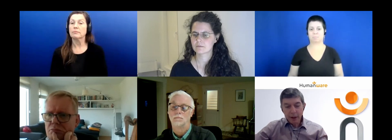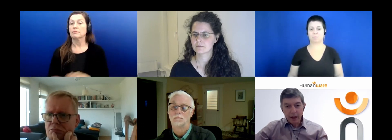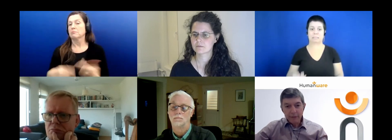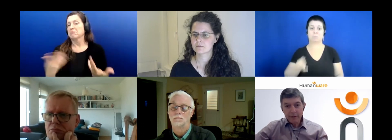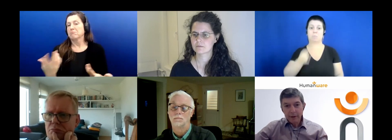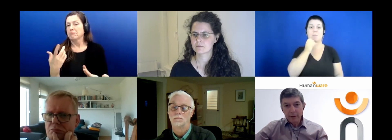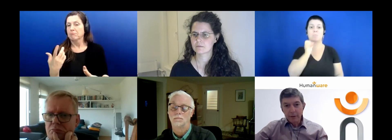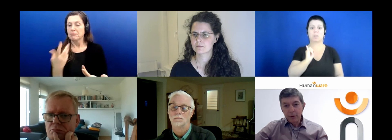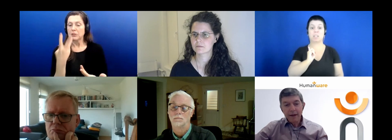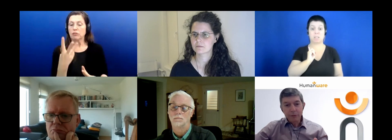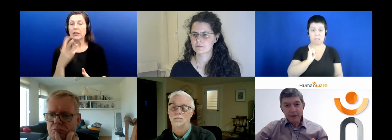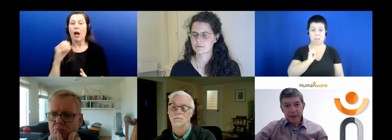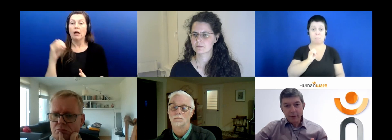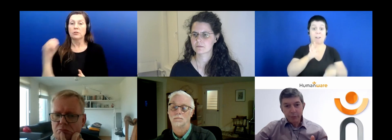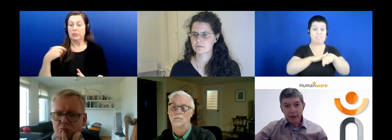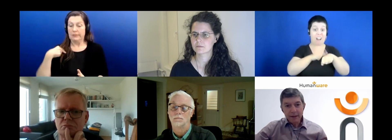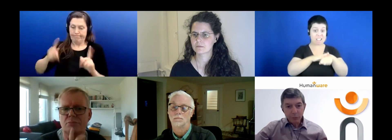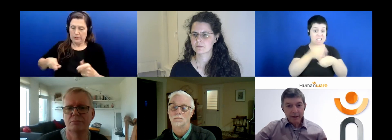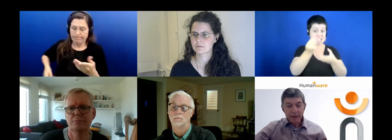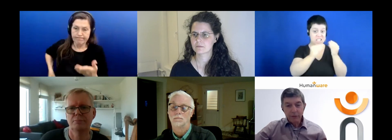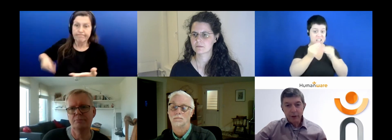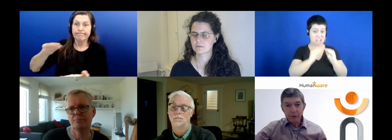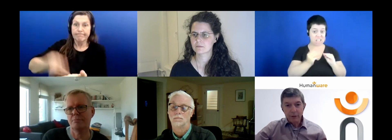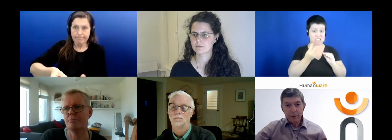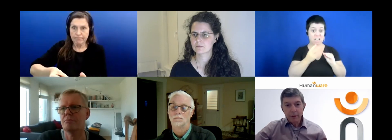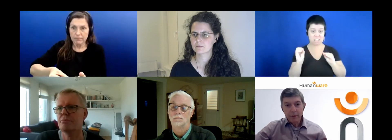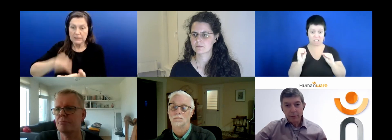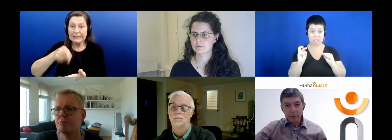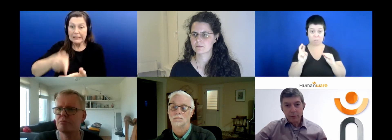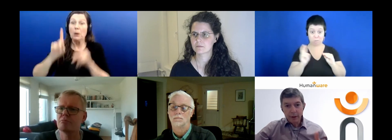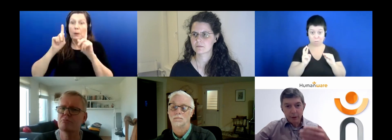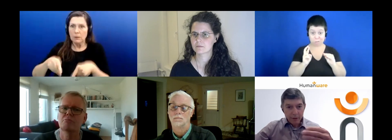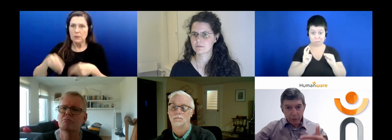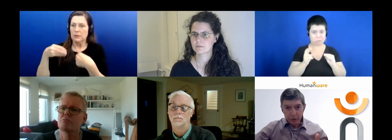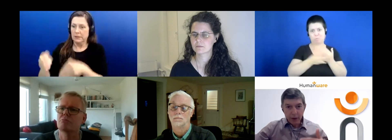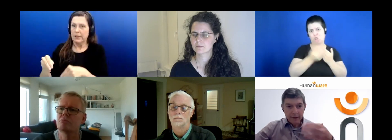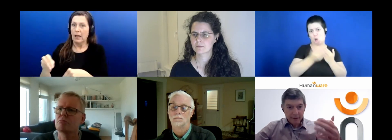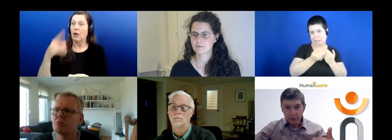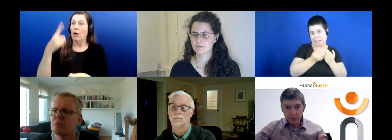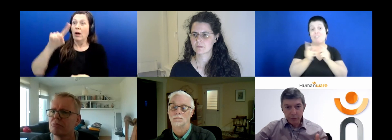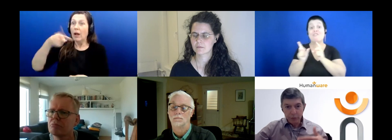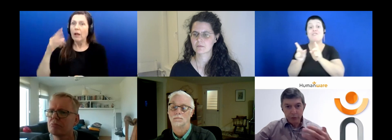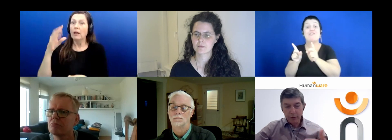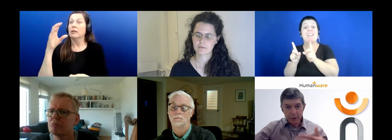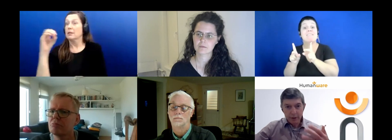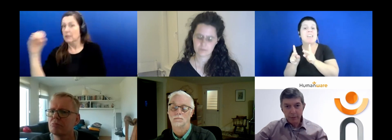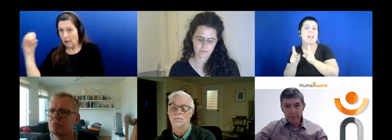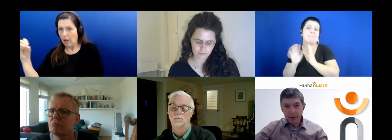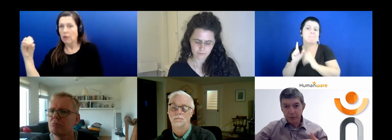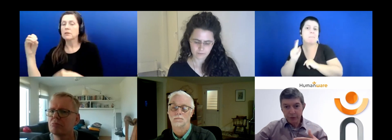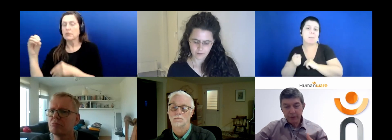$300 cost, you will have to sell the product at $1,000 to cover the cost and the